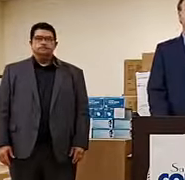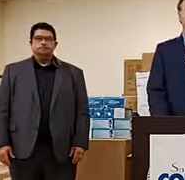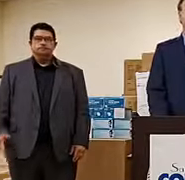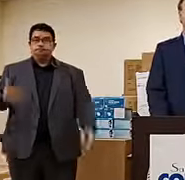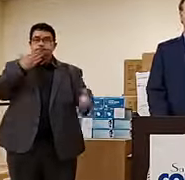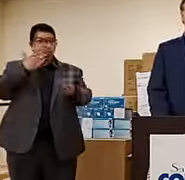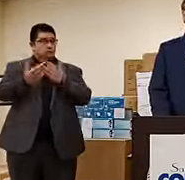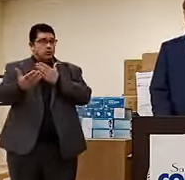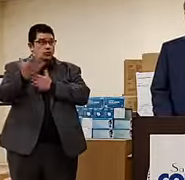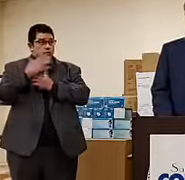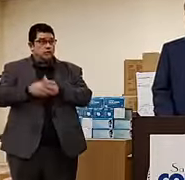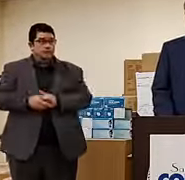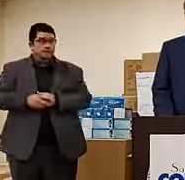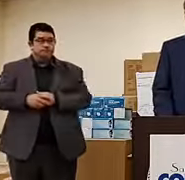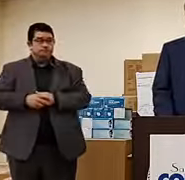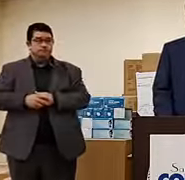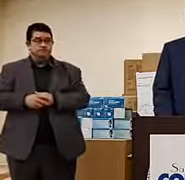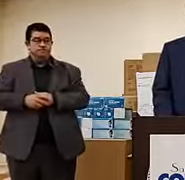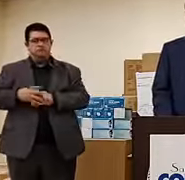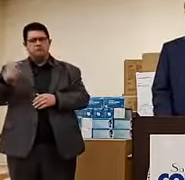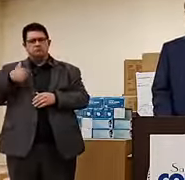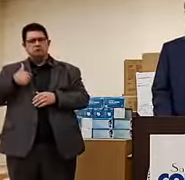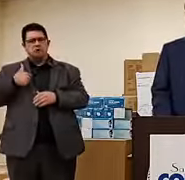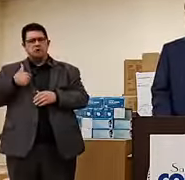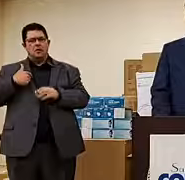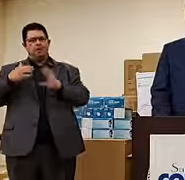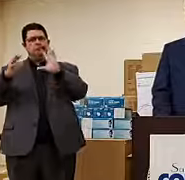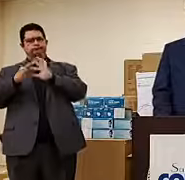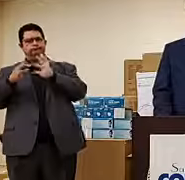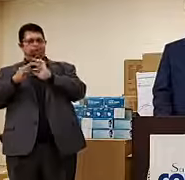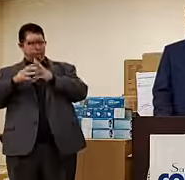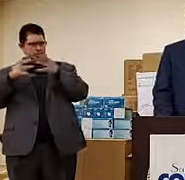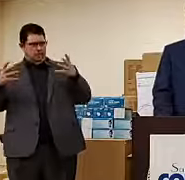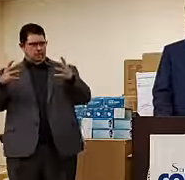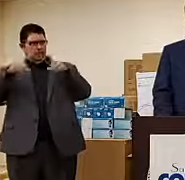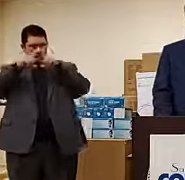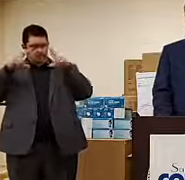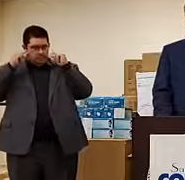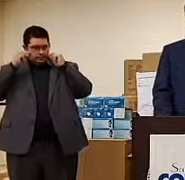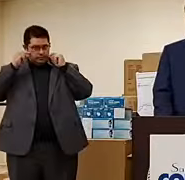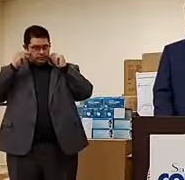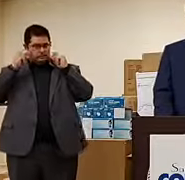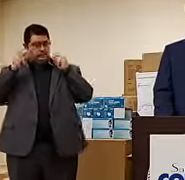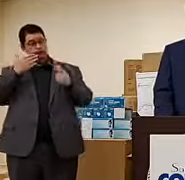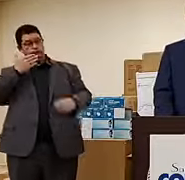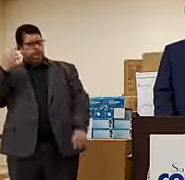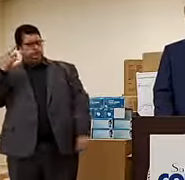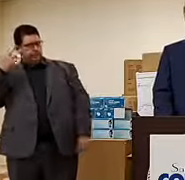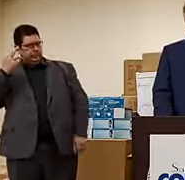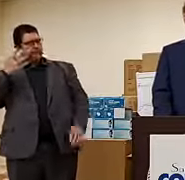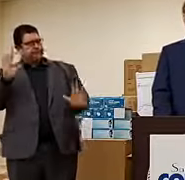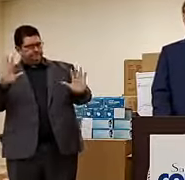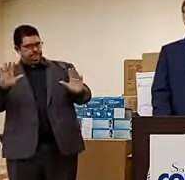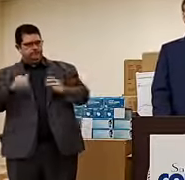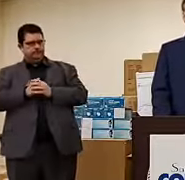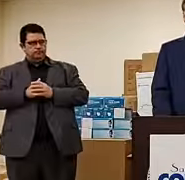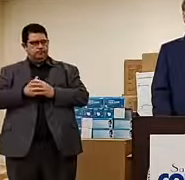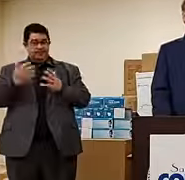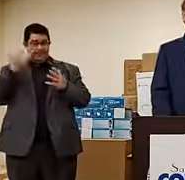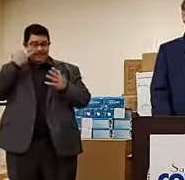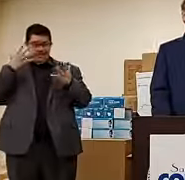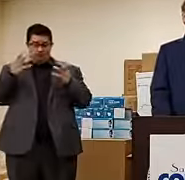Good morning. I've talked a lot about masks, and that's for good reason. If we want to slow the spread of the virus